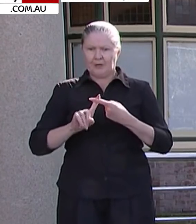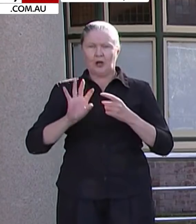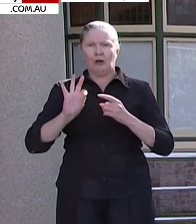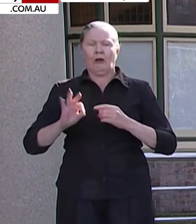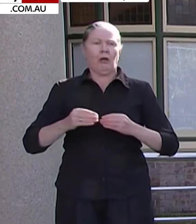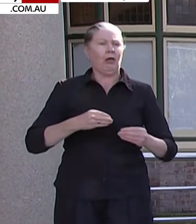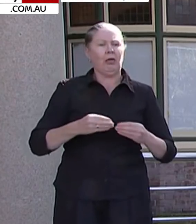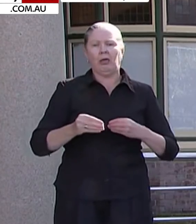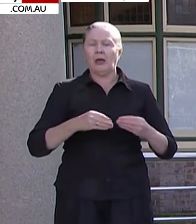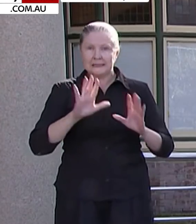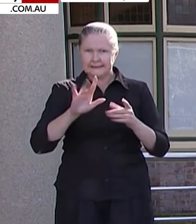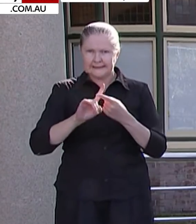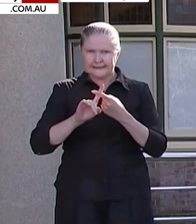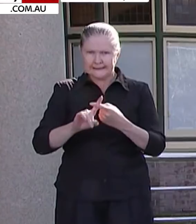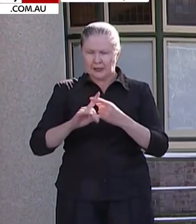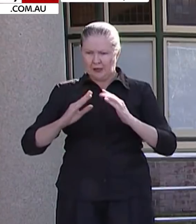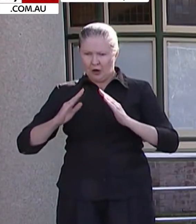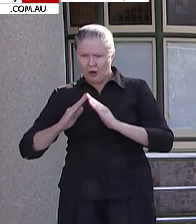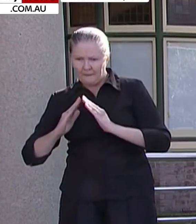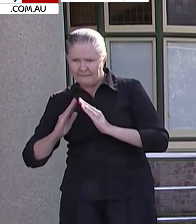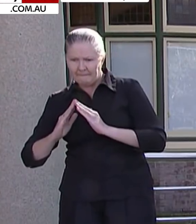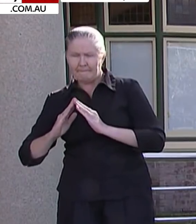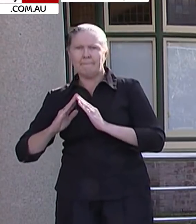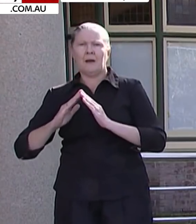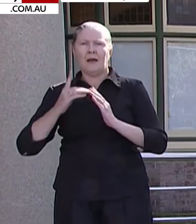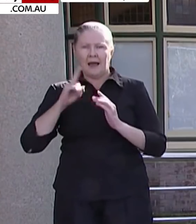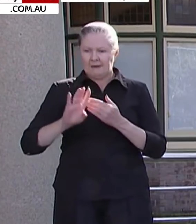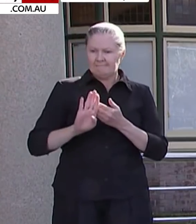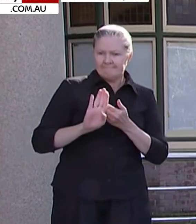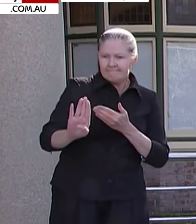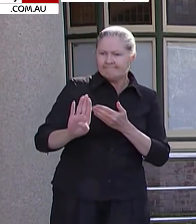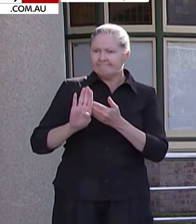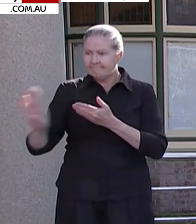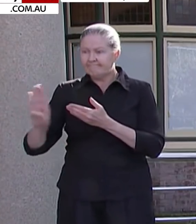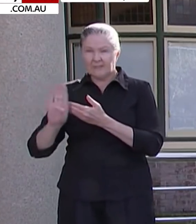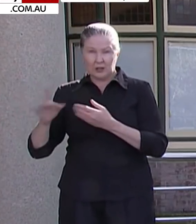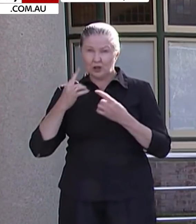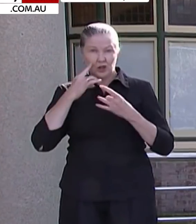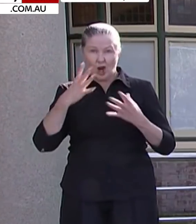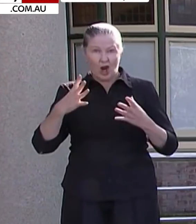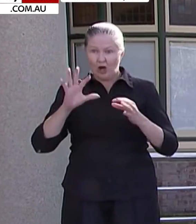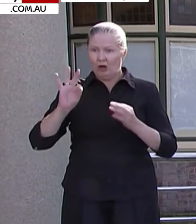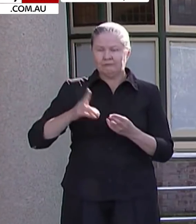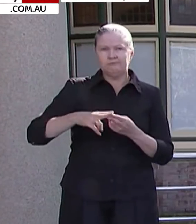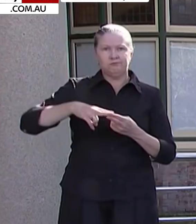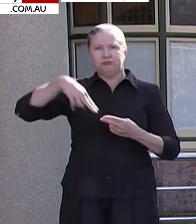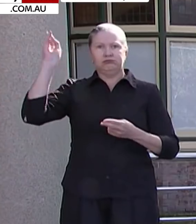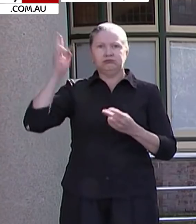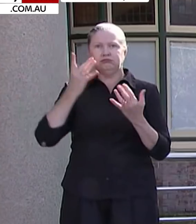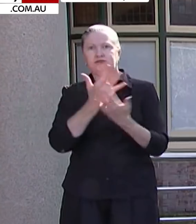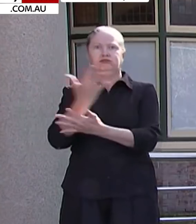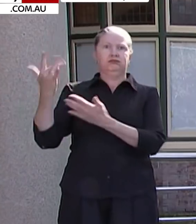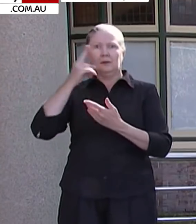the self-isolation and social distancing. These are producing real reductions in the rate of growth,